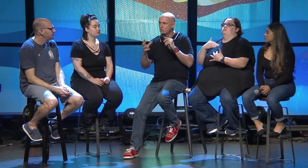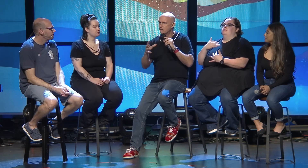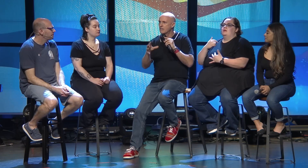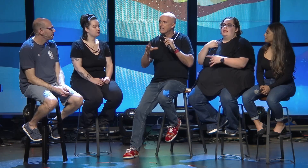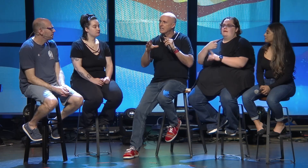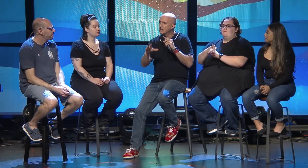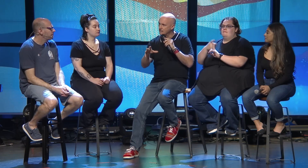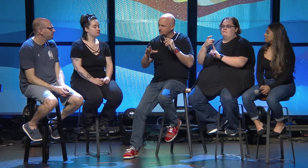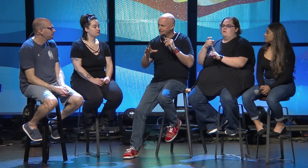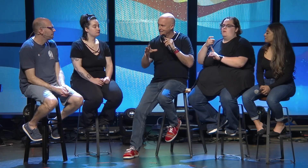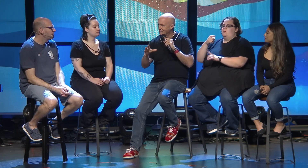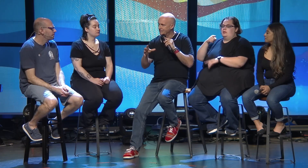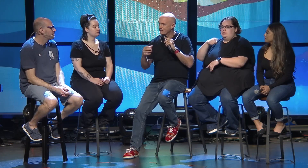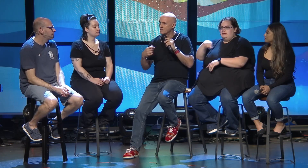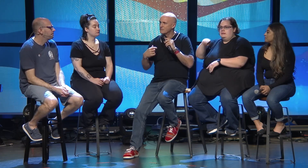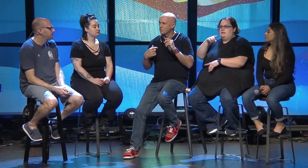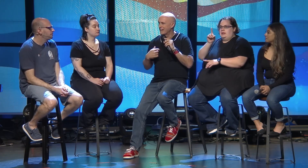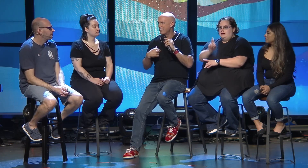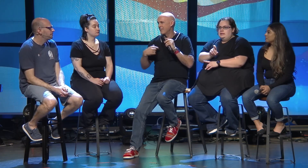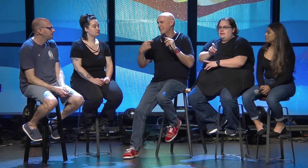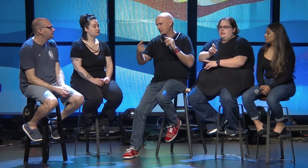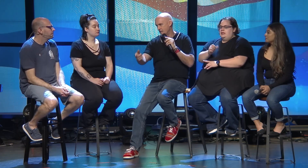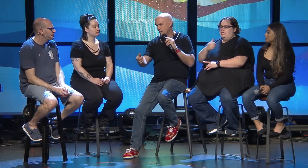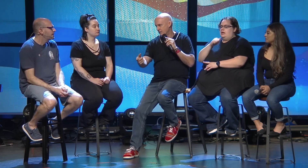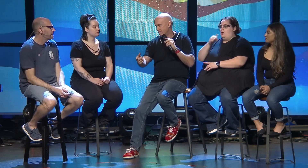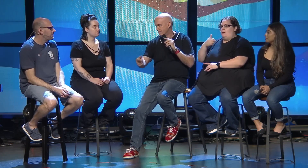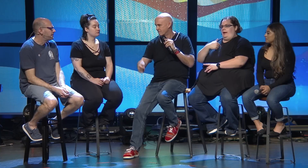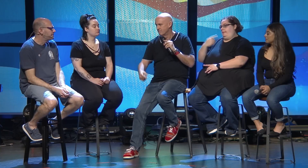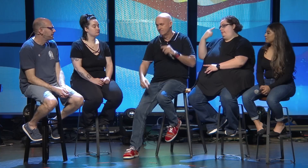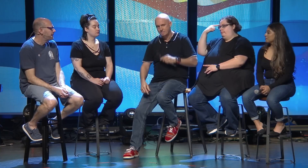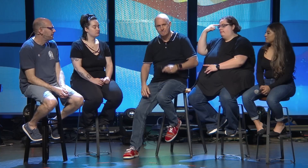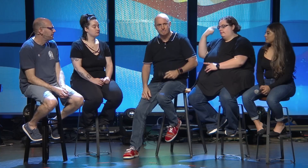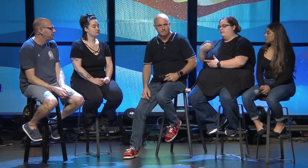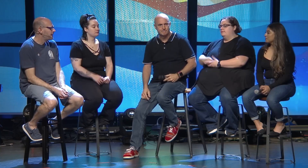from what do they need, not versus what I think they need. I